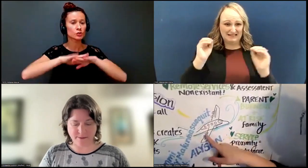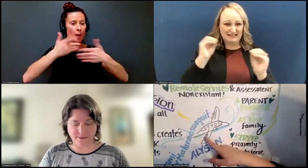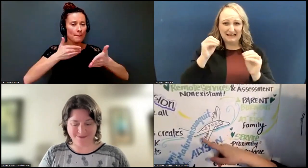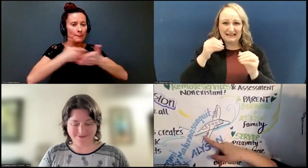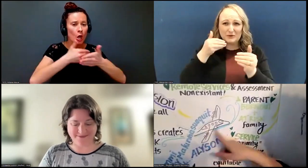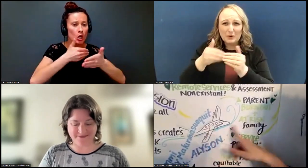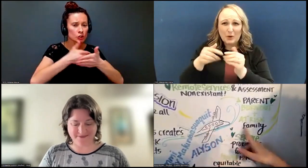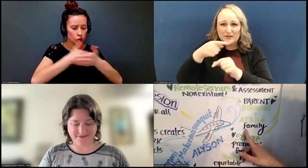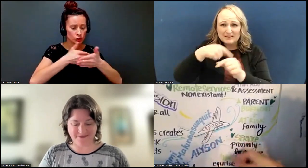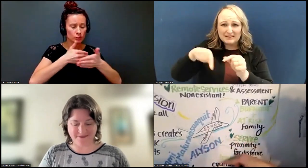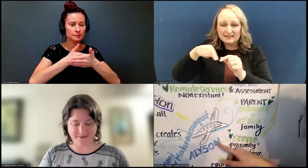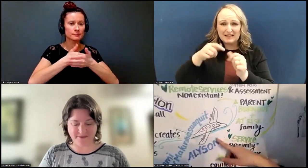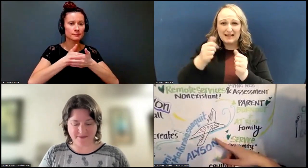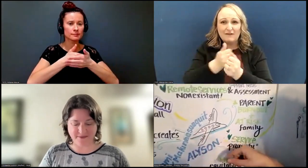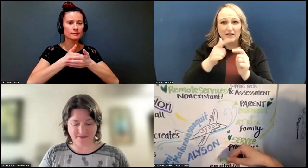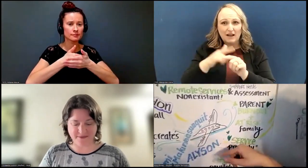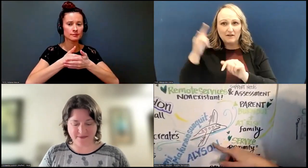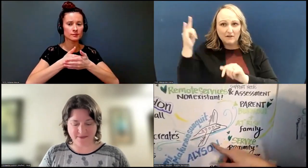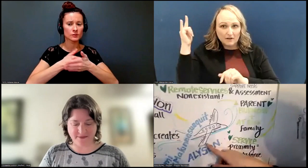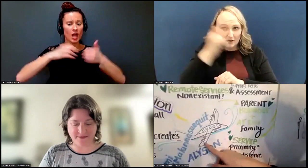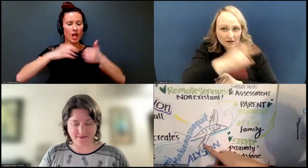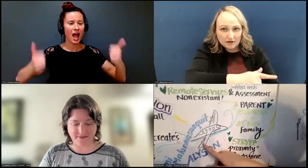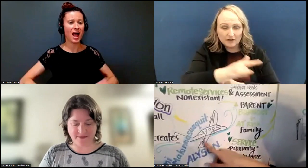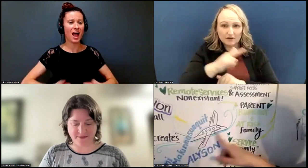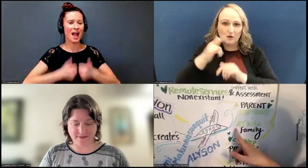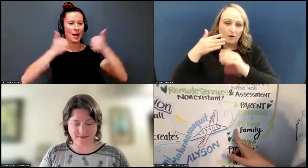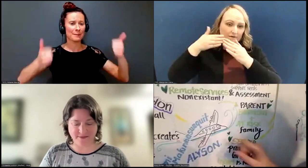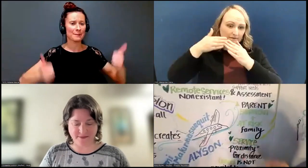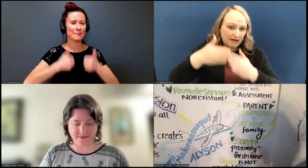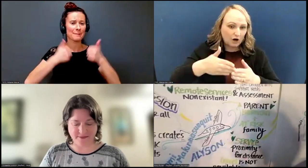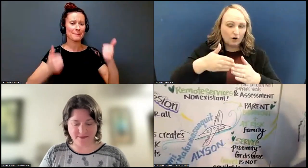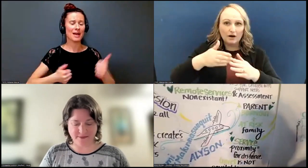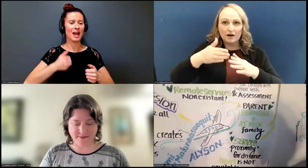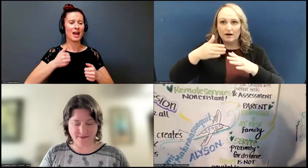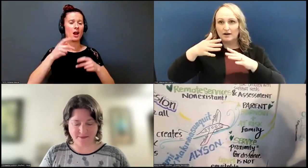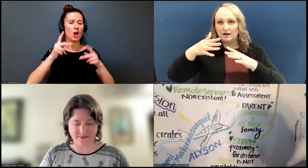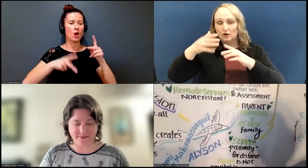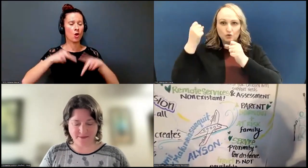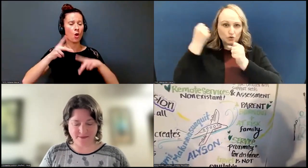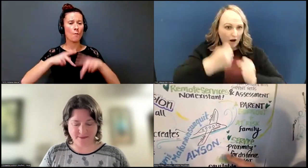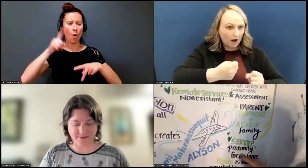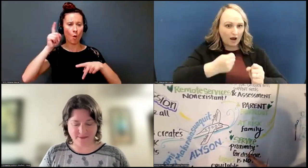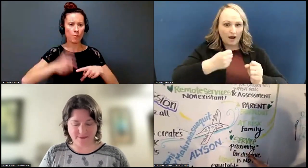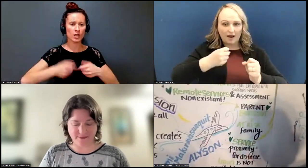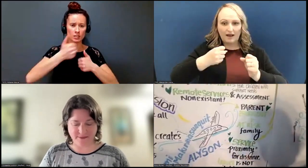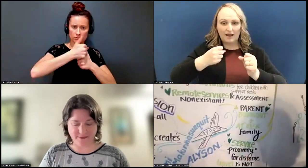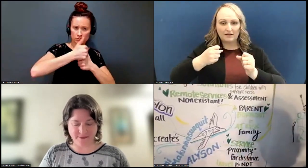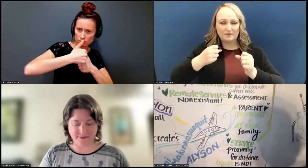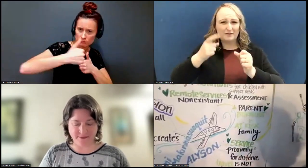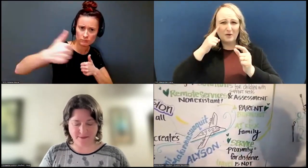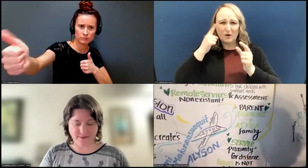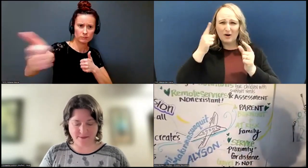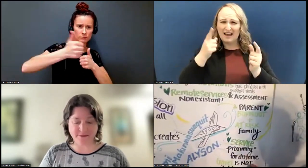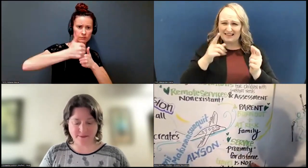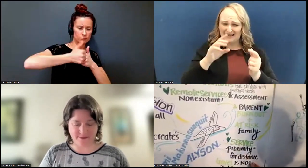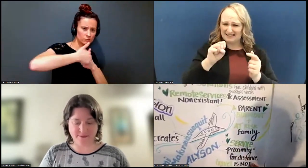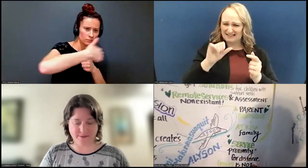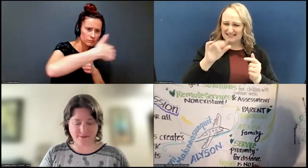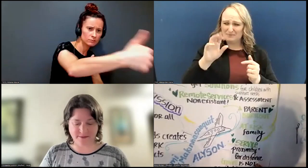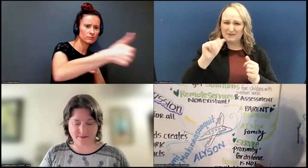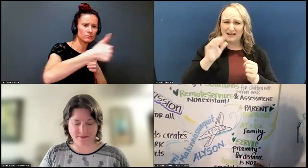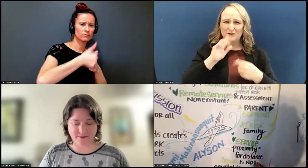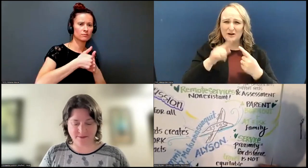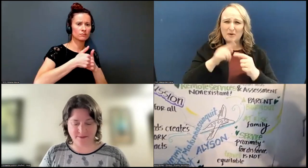that people are like float playing and planing and flying for 9 hours, I think she said. So it's not